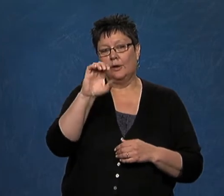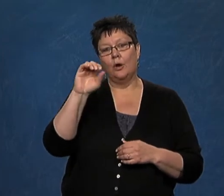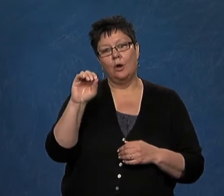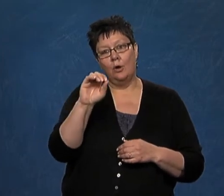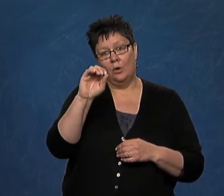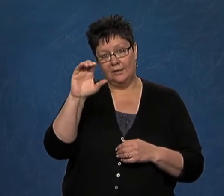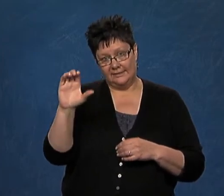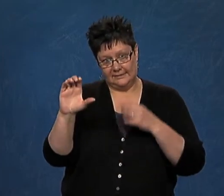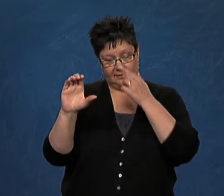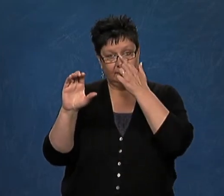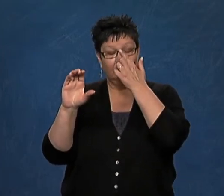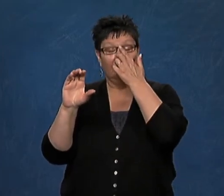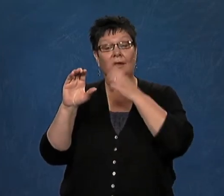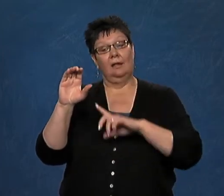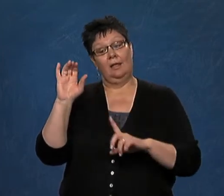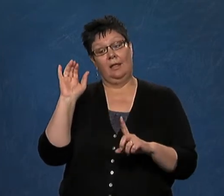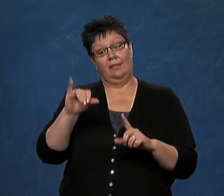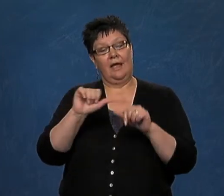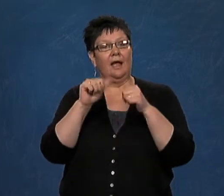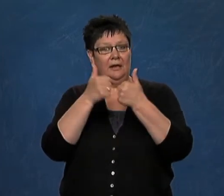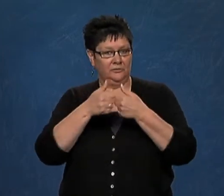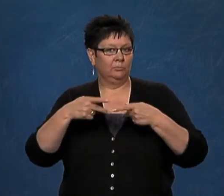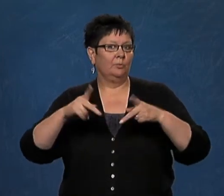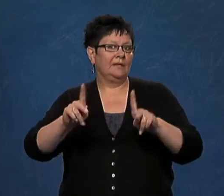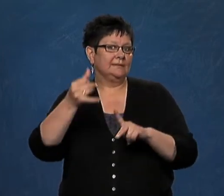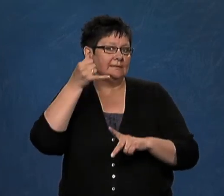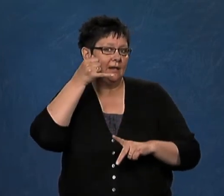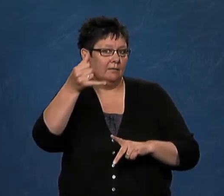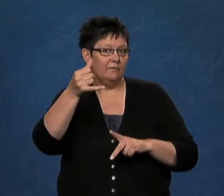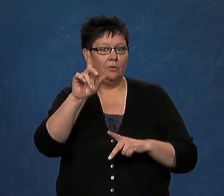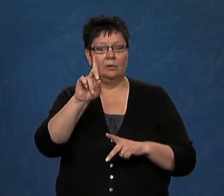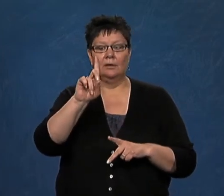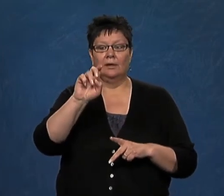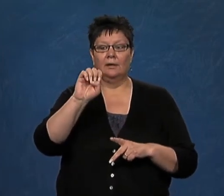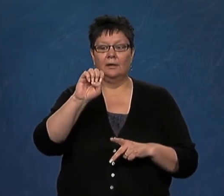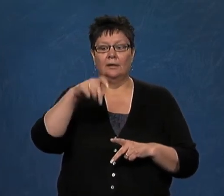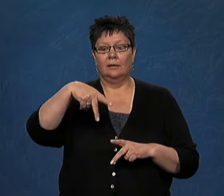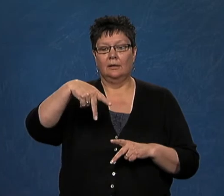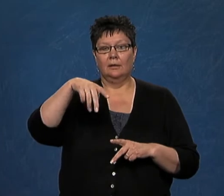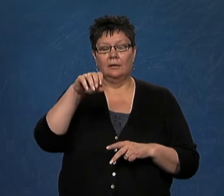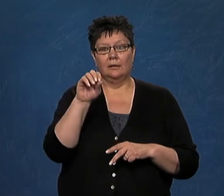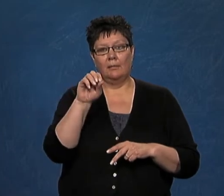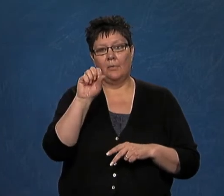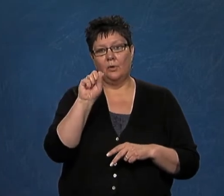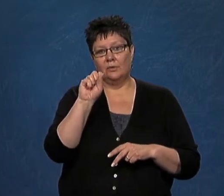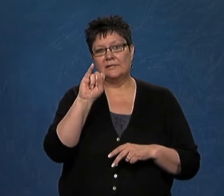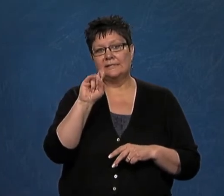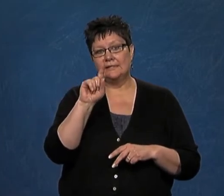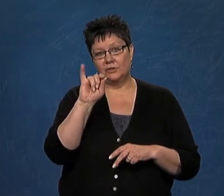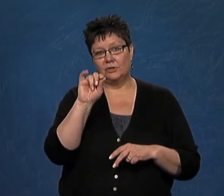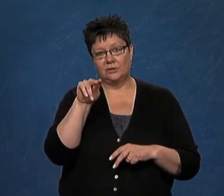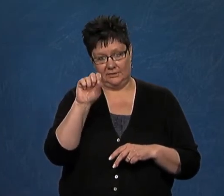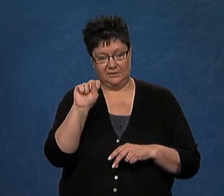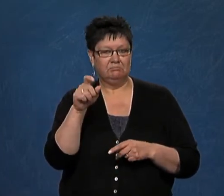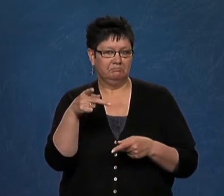cases within the EEOC, the agency allowed telephone depositions to take